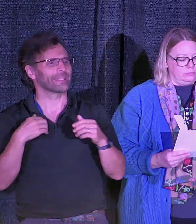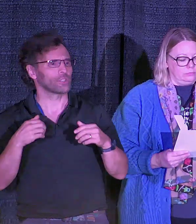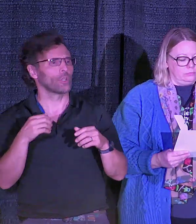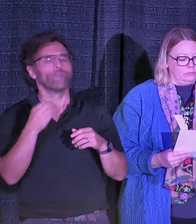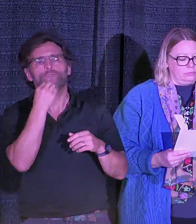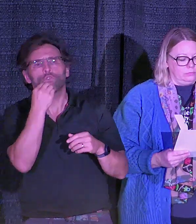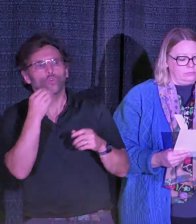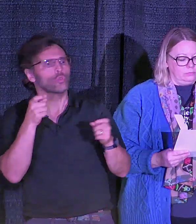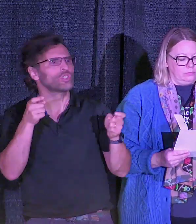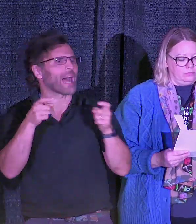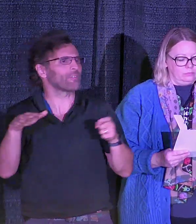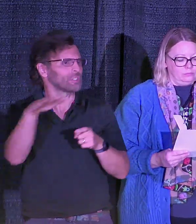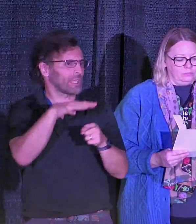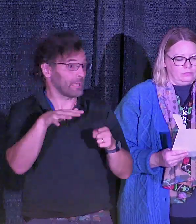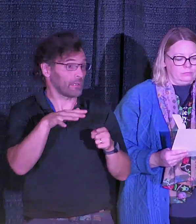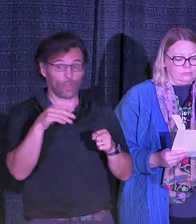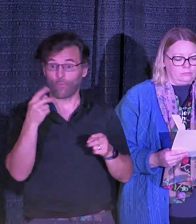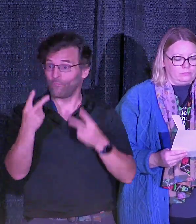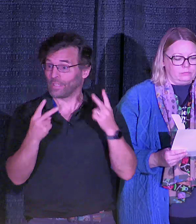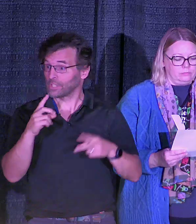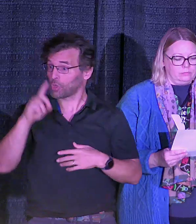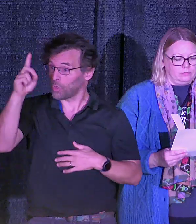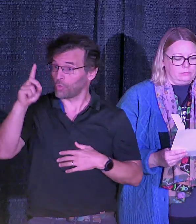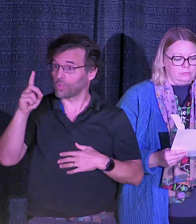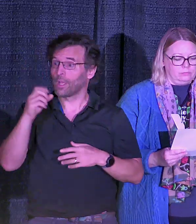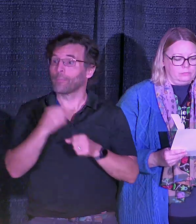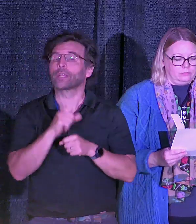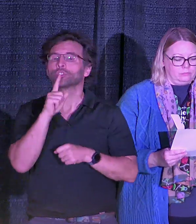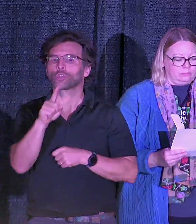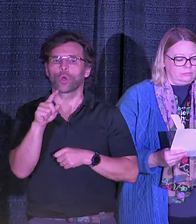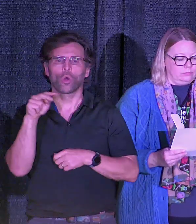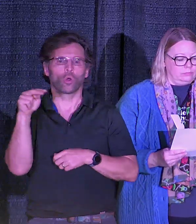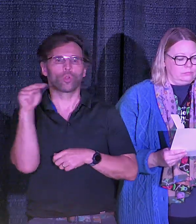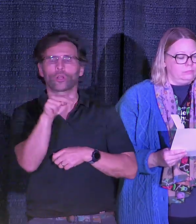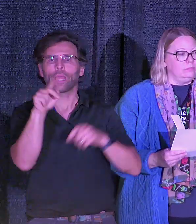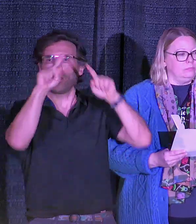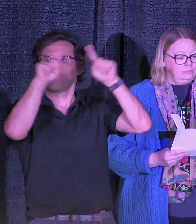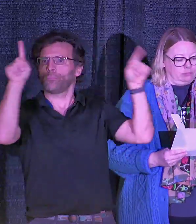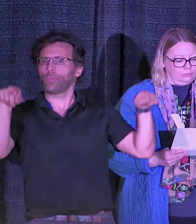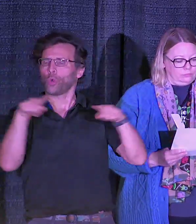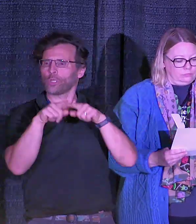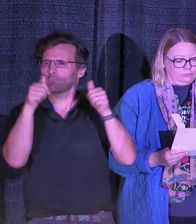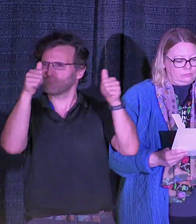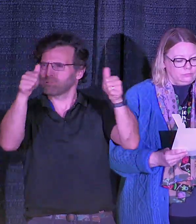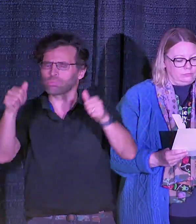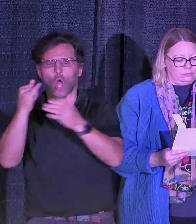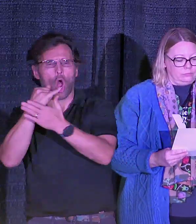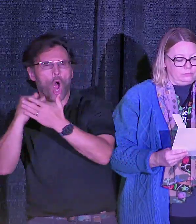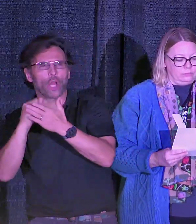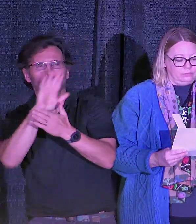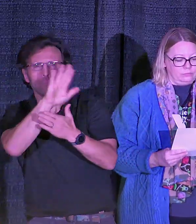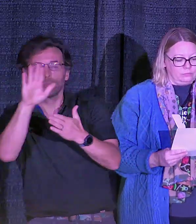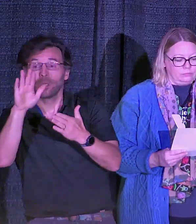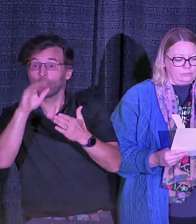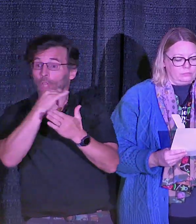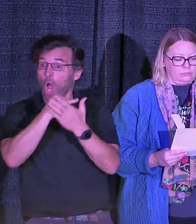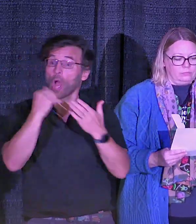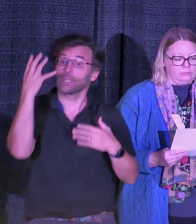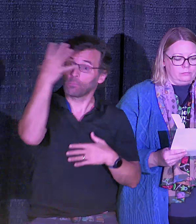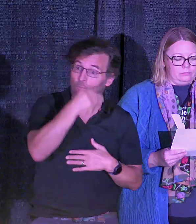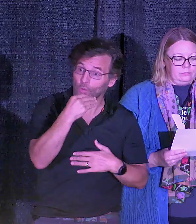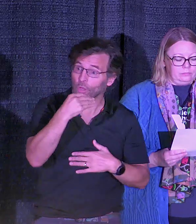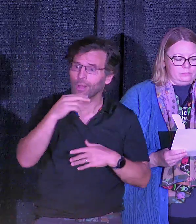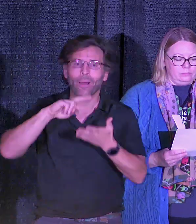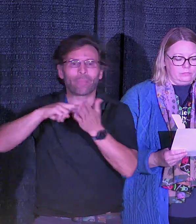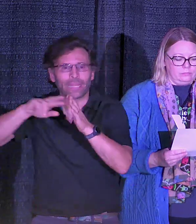initiatives. As you visit Duluth, be sure to watch for artwork such as murals and billboards. While the art is beautiful, it has